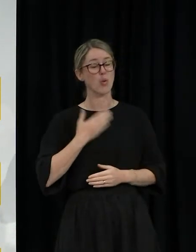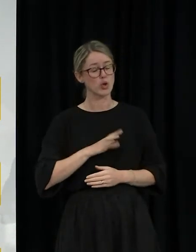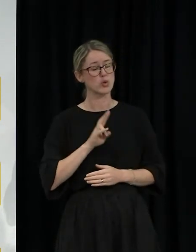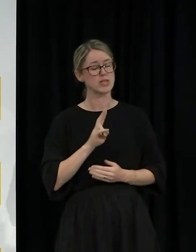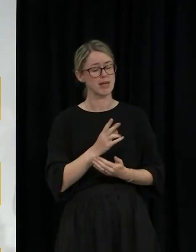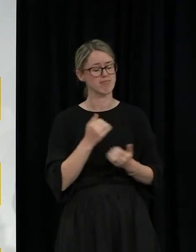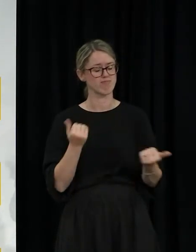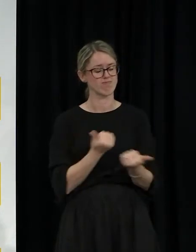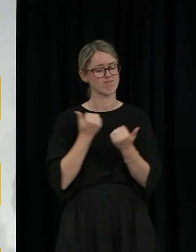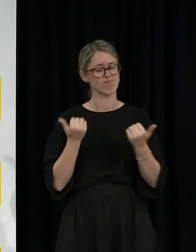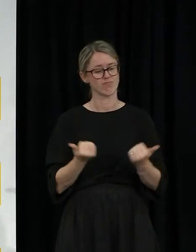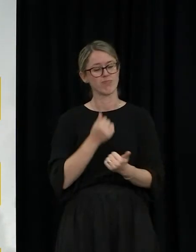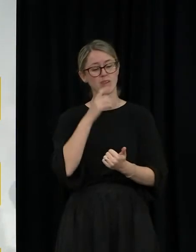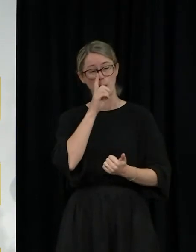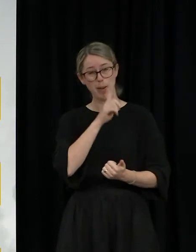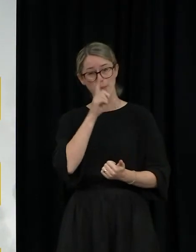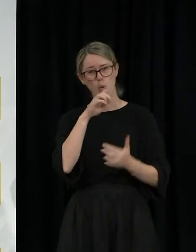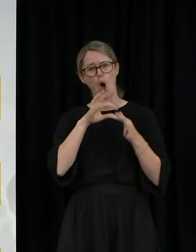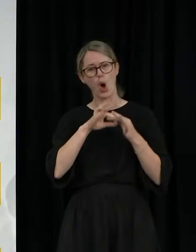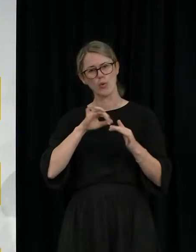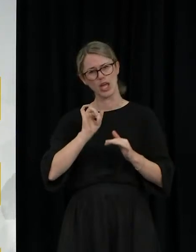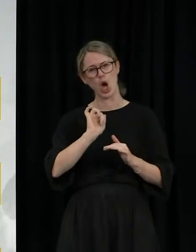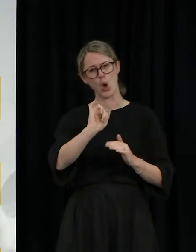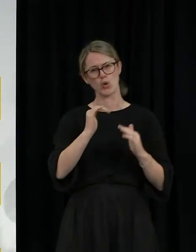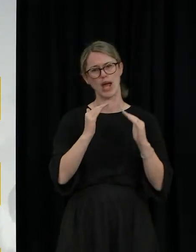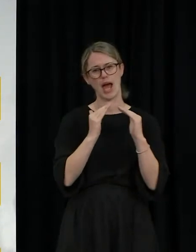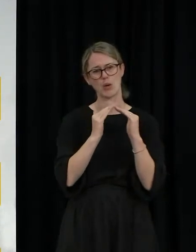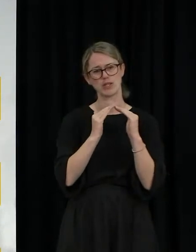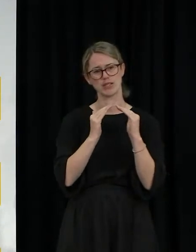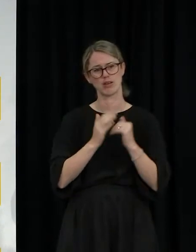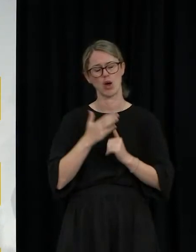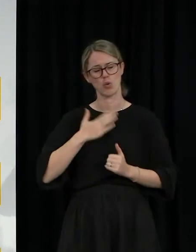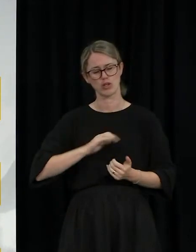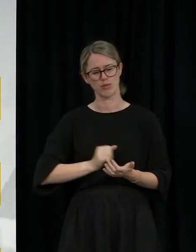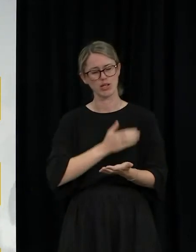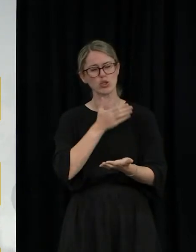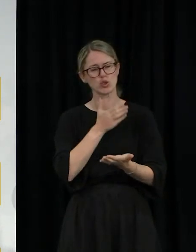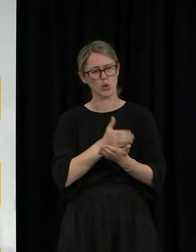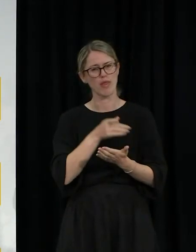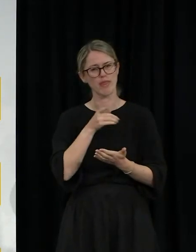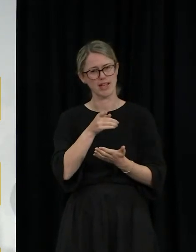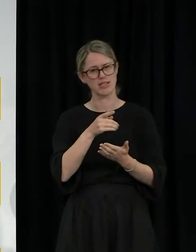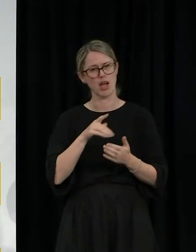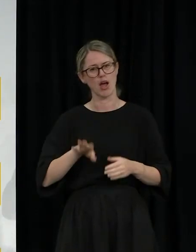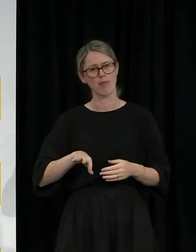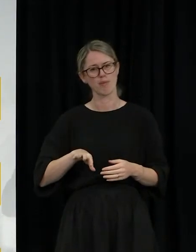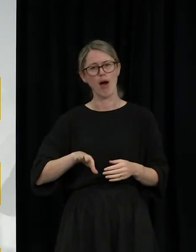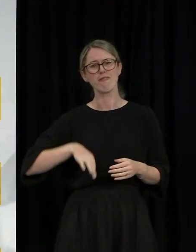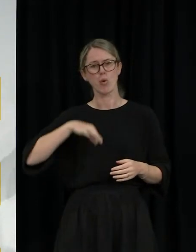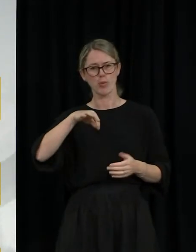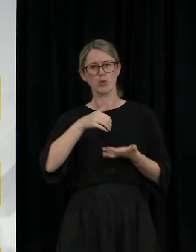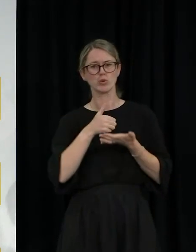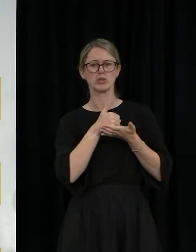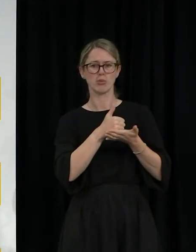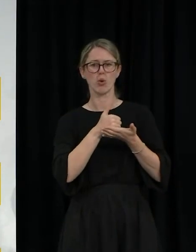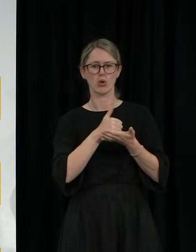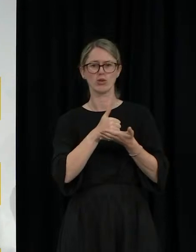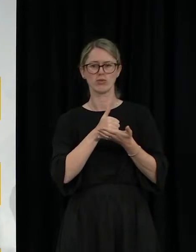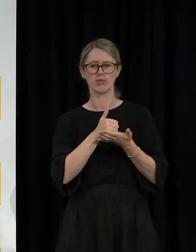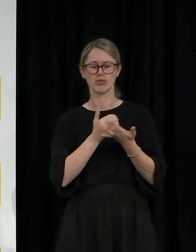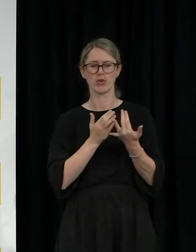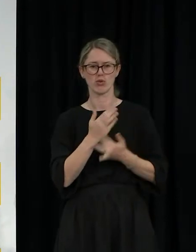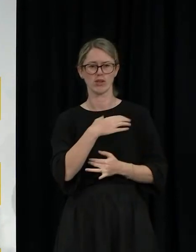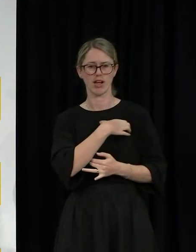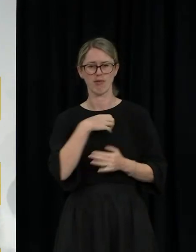as many people as possible owning their own home, and I want to make sure that that is as affordable as we can support to make it through our